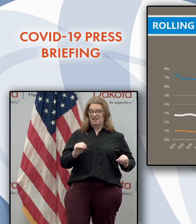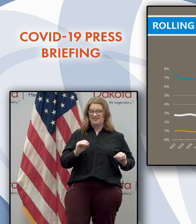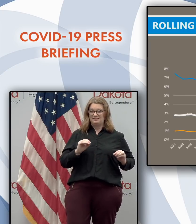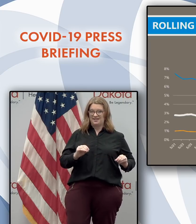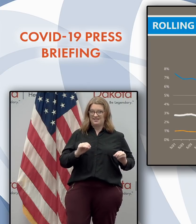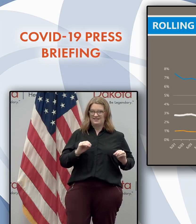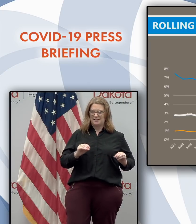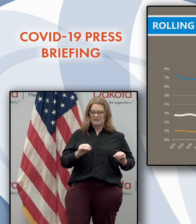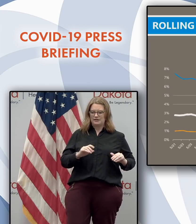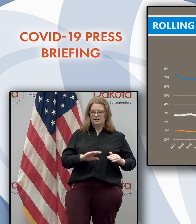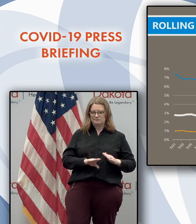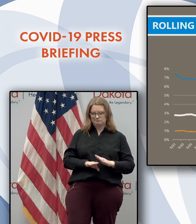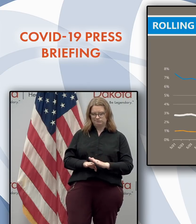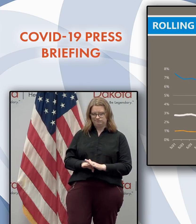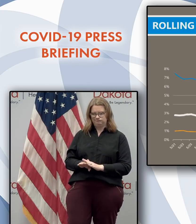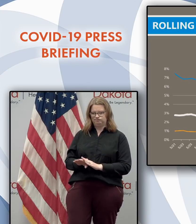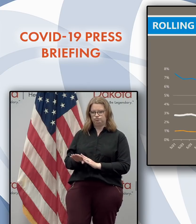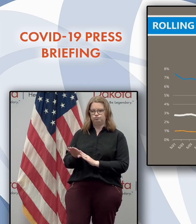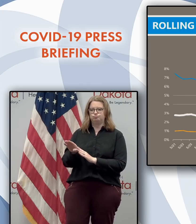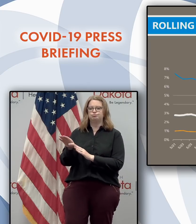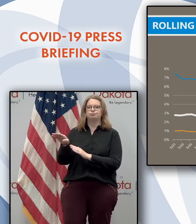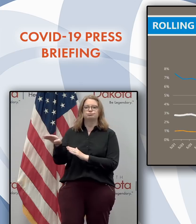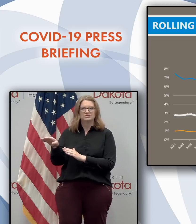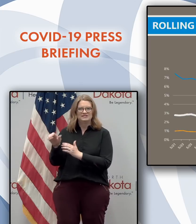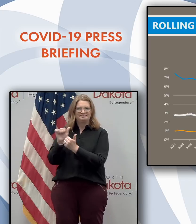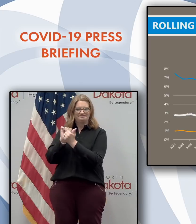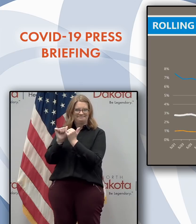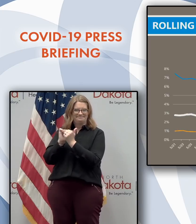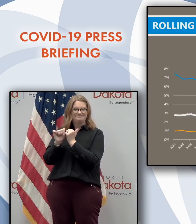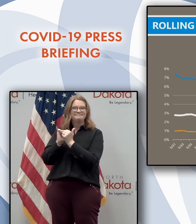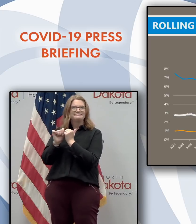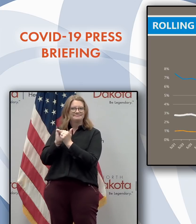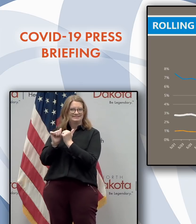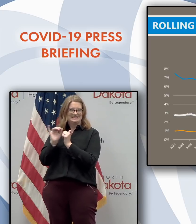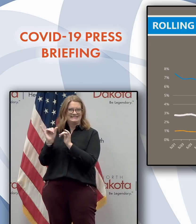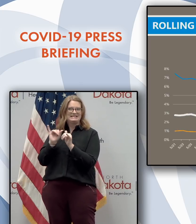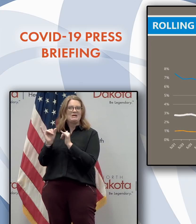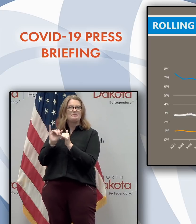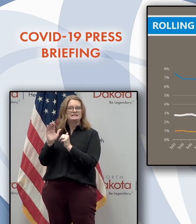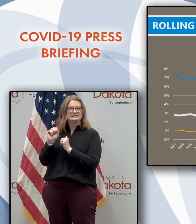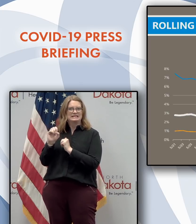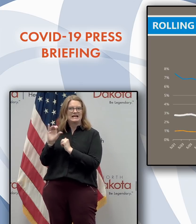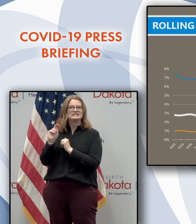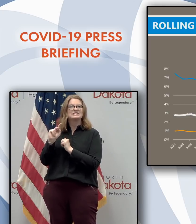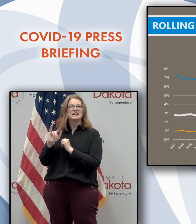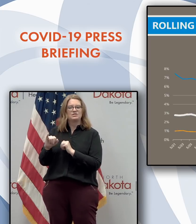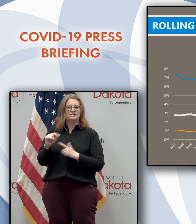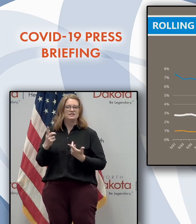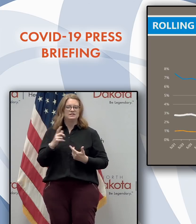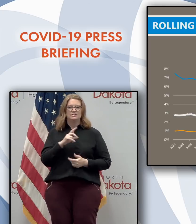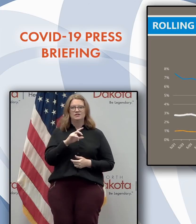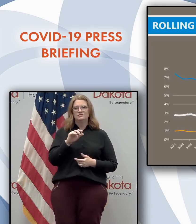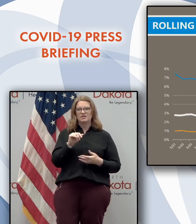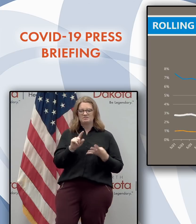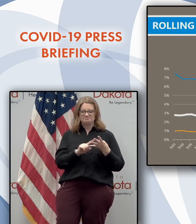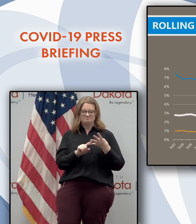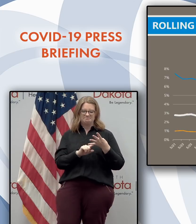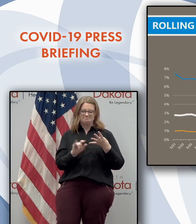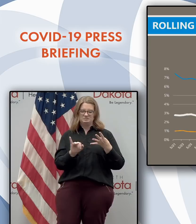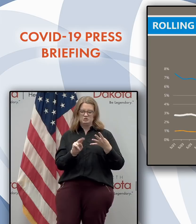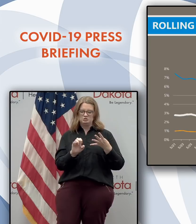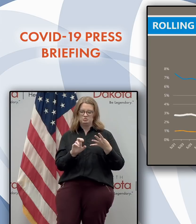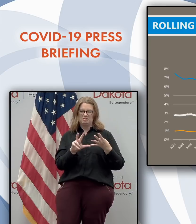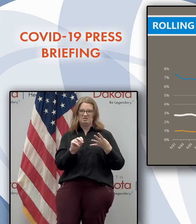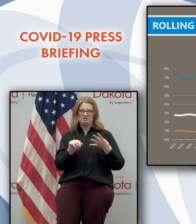way, is now coming up and tracking kind of neck and neck with Cass County. And we can see from June 30th to